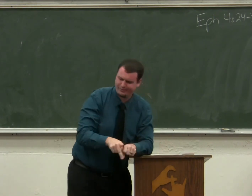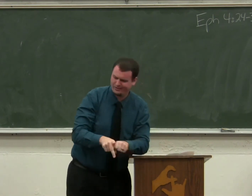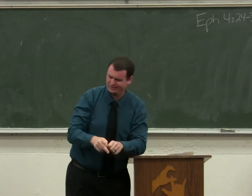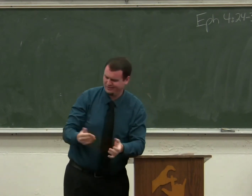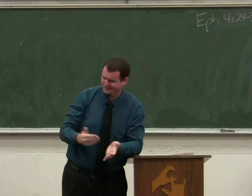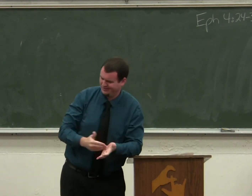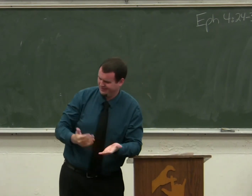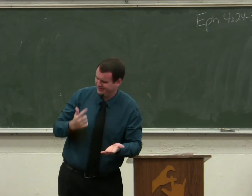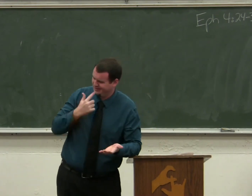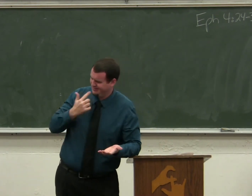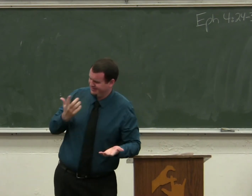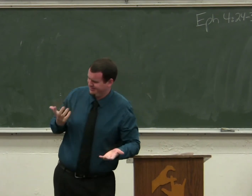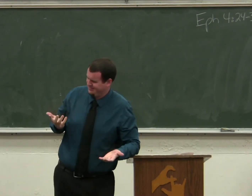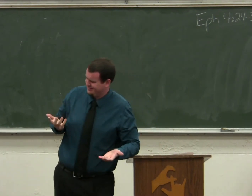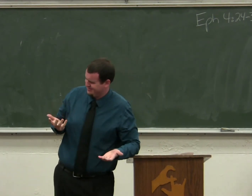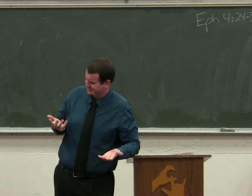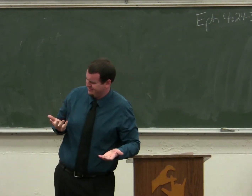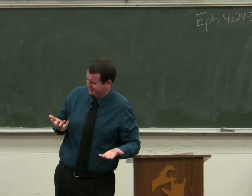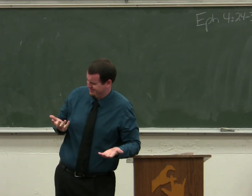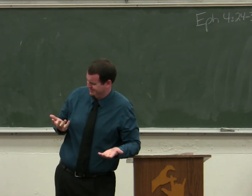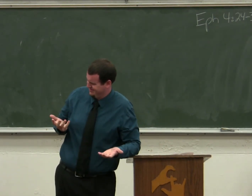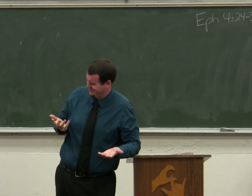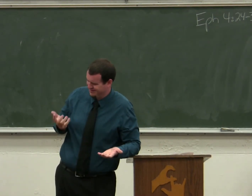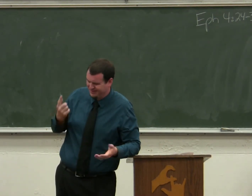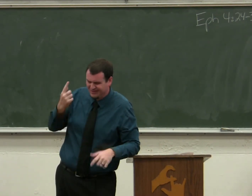that we received from selling the house. And Peter says,